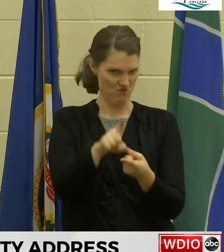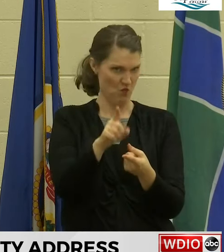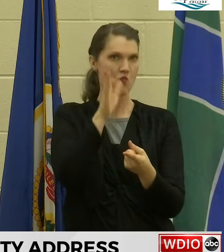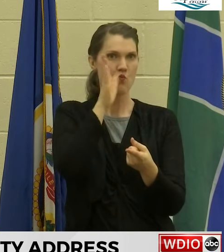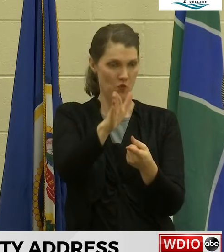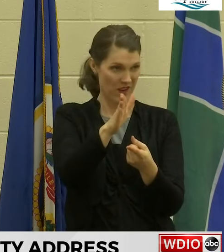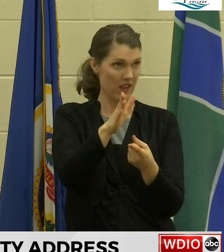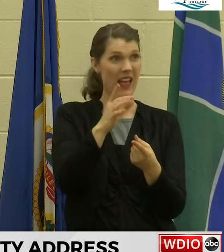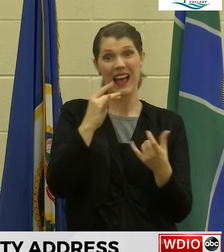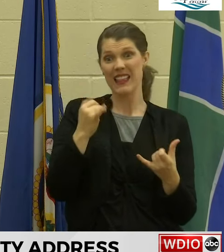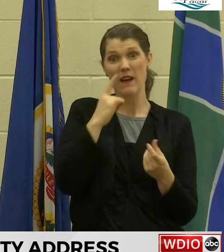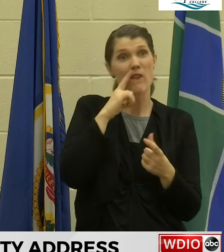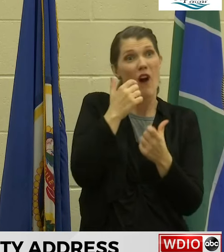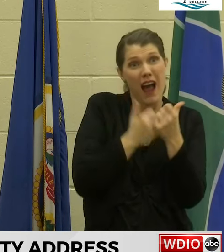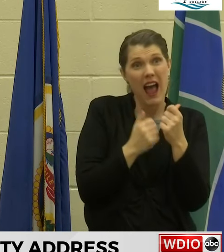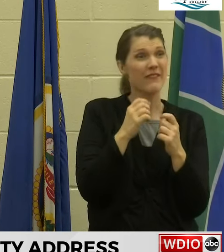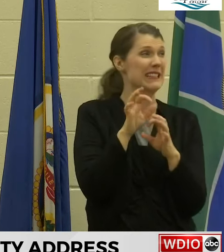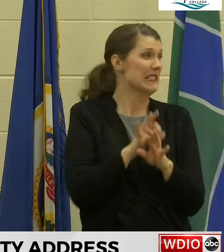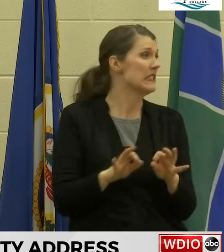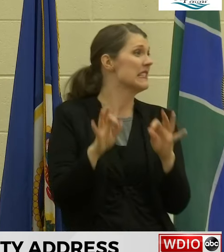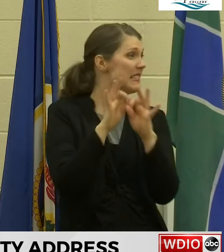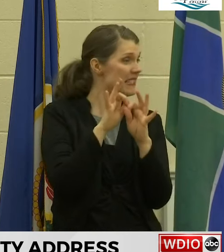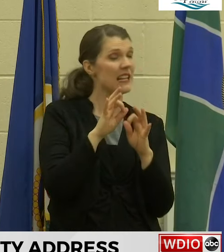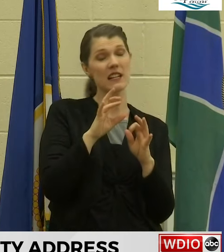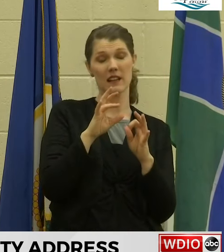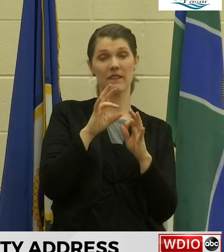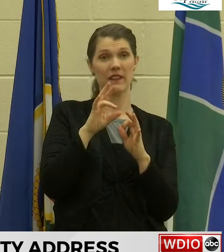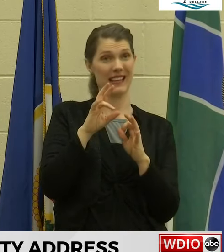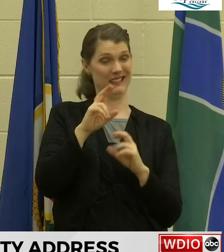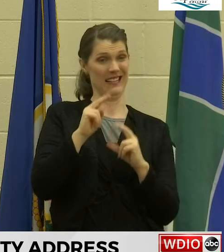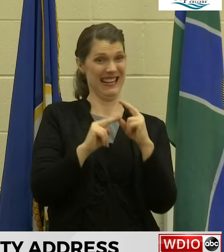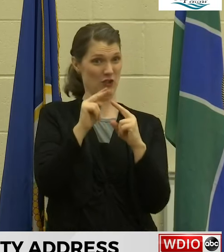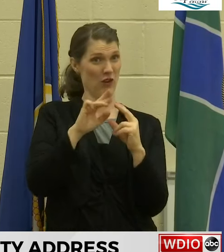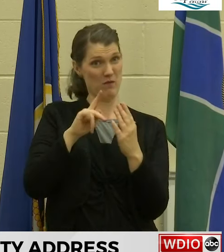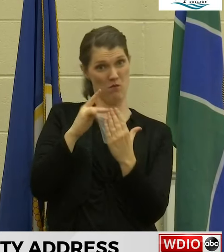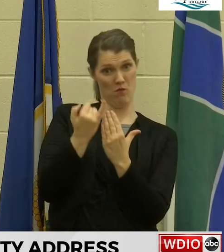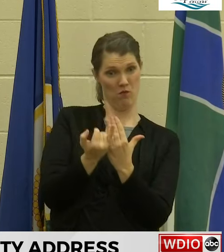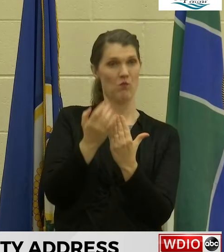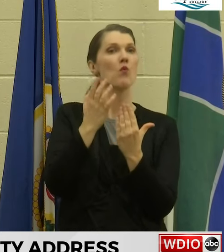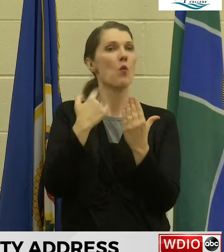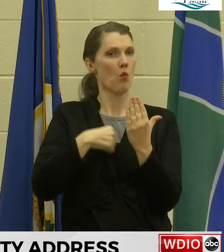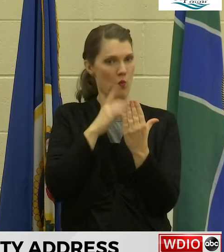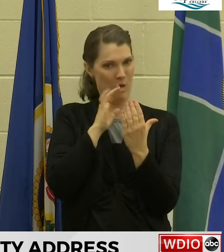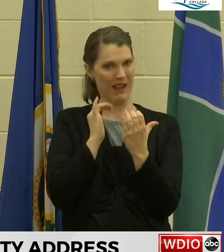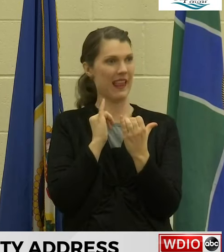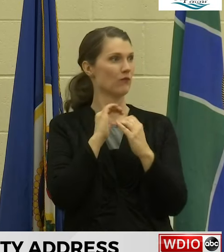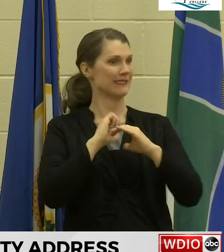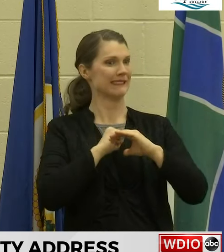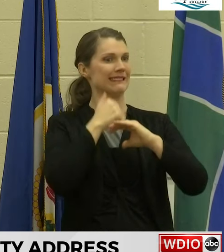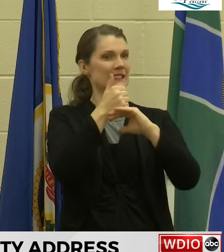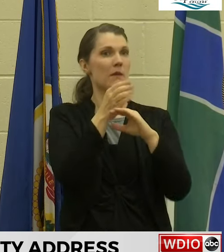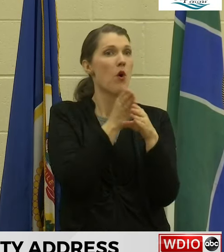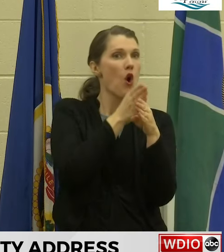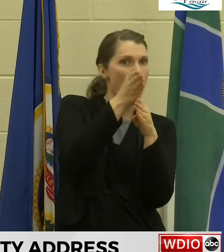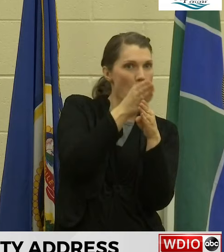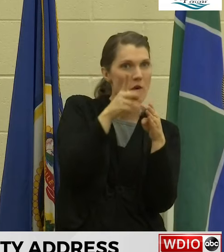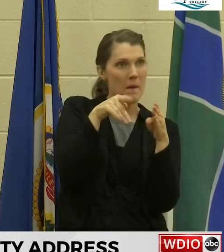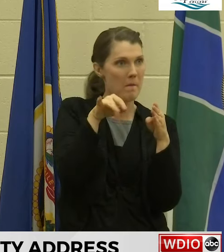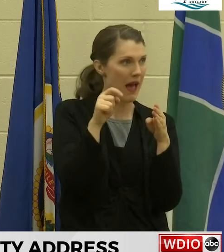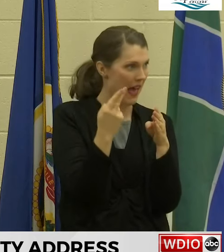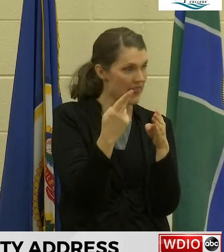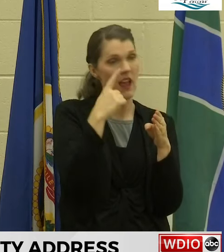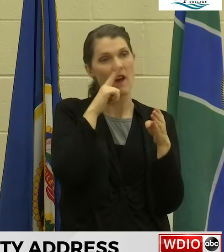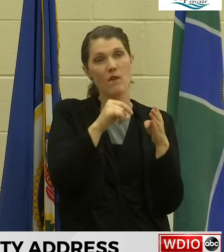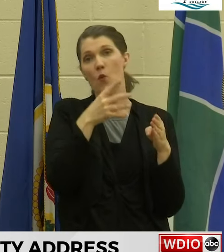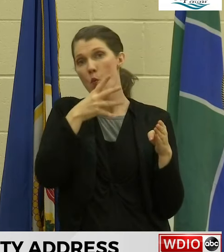every significant construction project the city financially supports, we are now creating career pathways for women